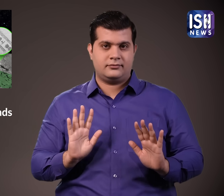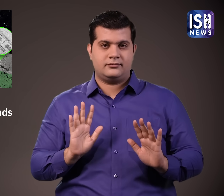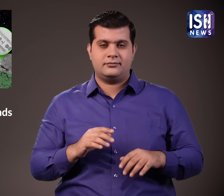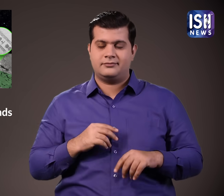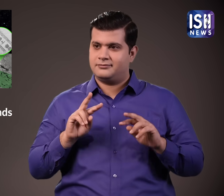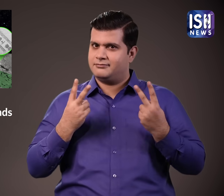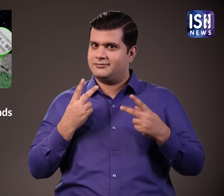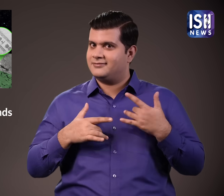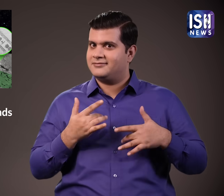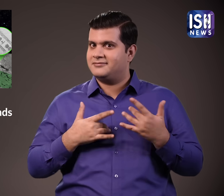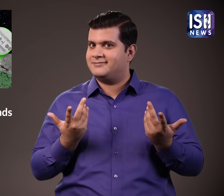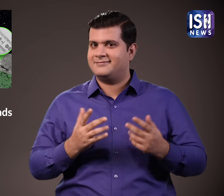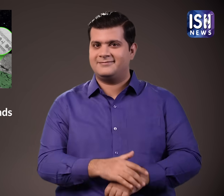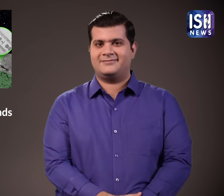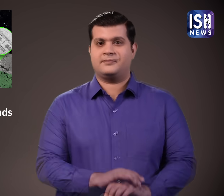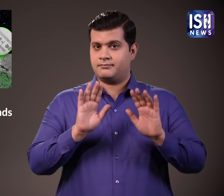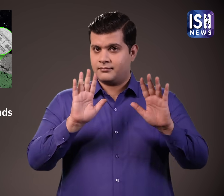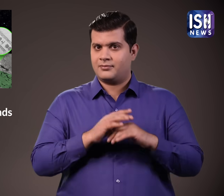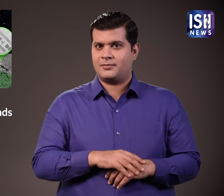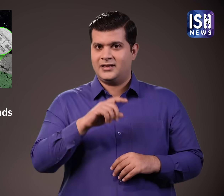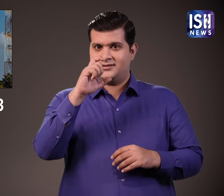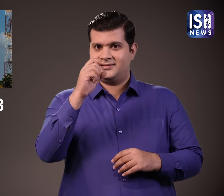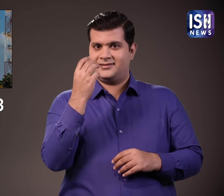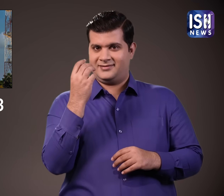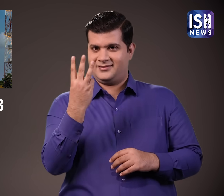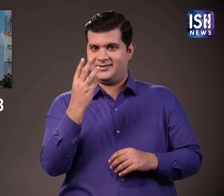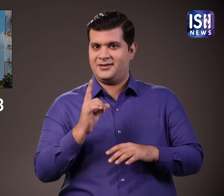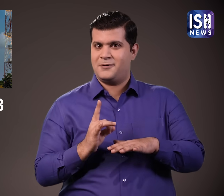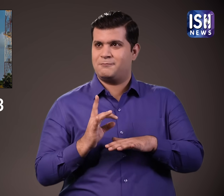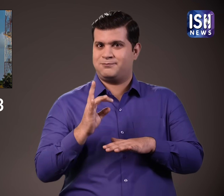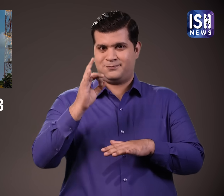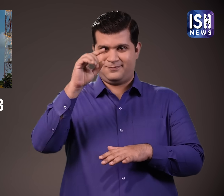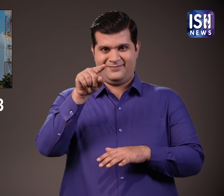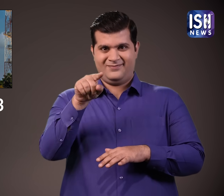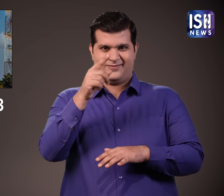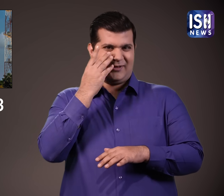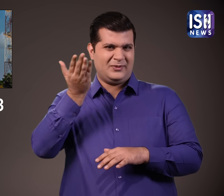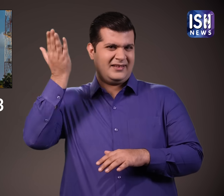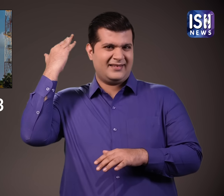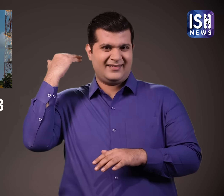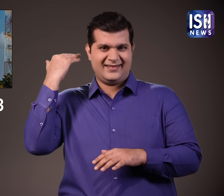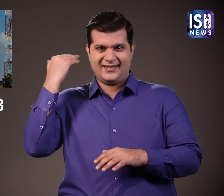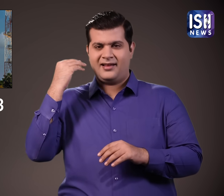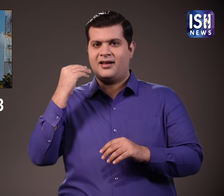How fascinating! Chandrayaan 3 was launched into space on 14th July 2023.